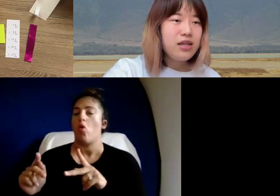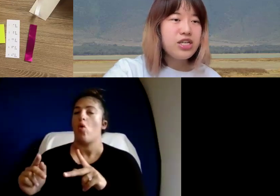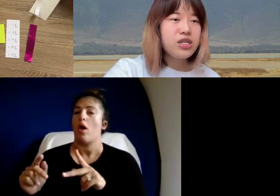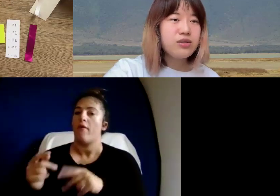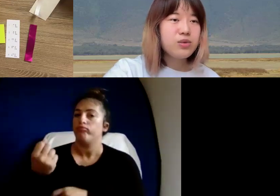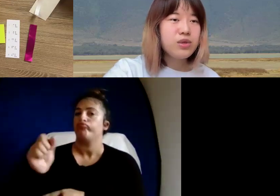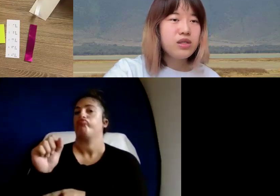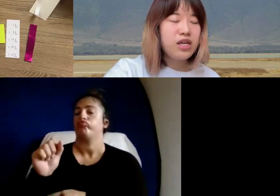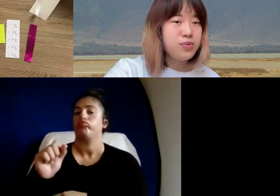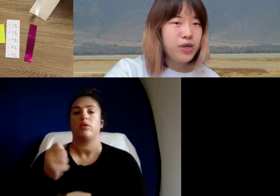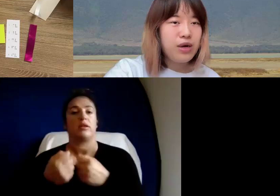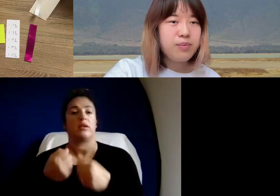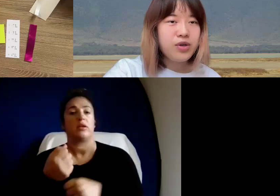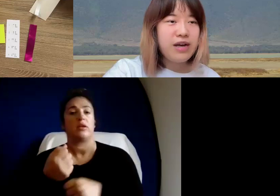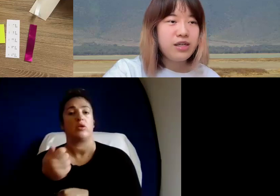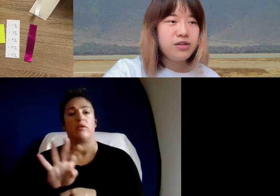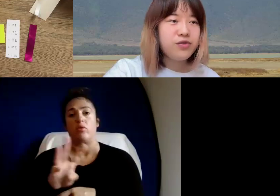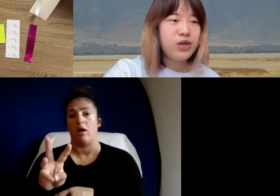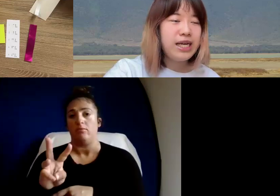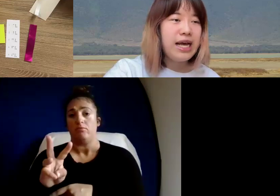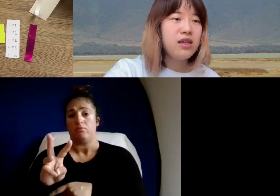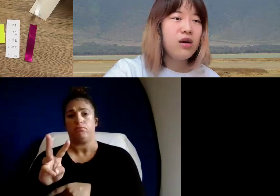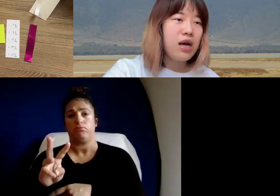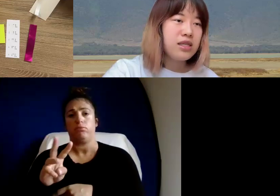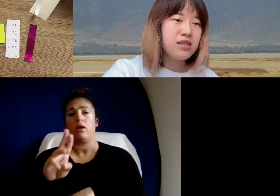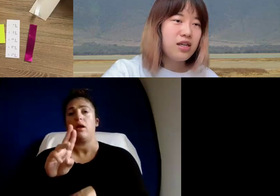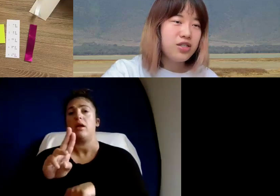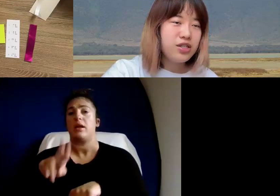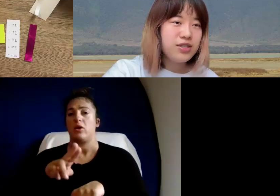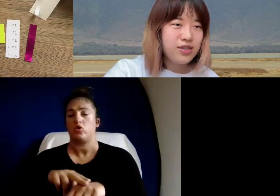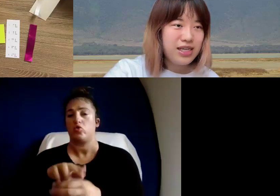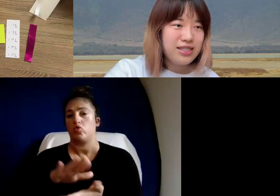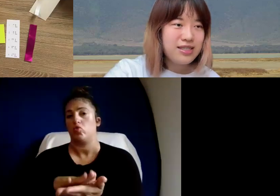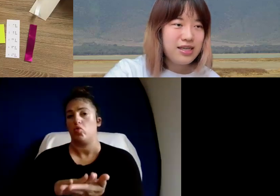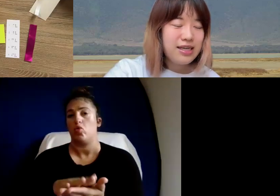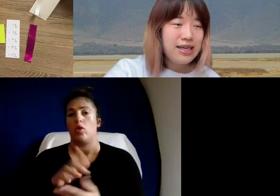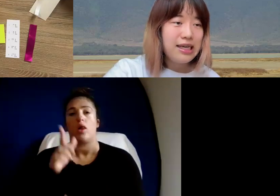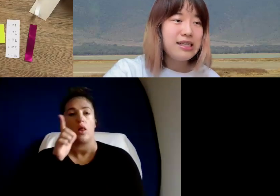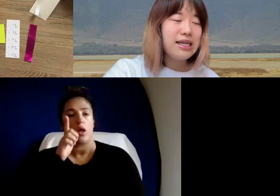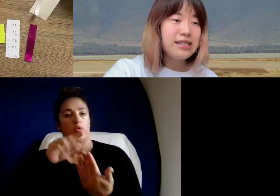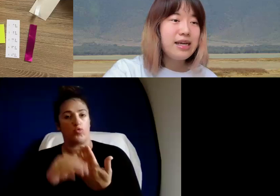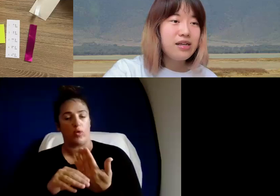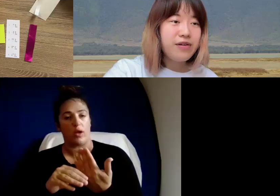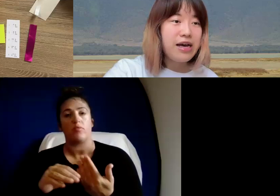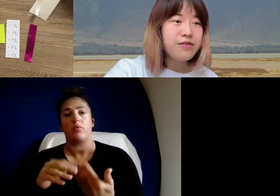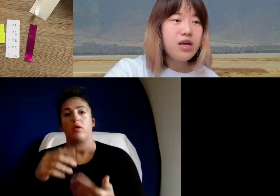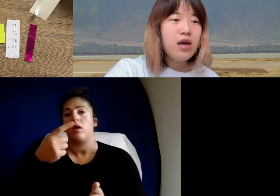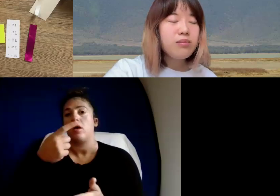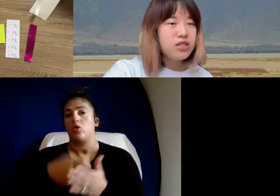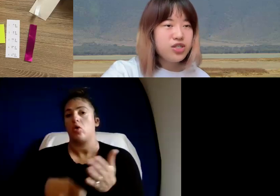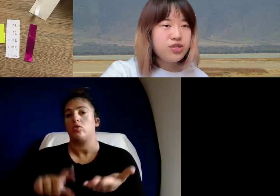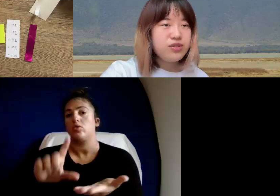1946, National School Lunch Program provided free and low-cost lunch to students. In